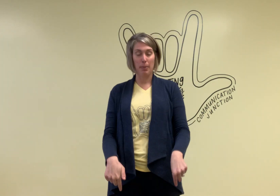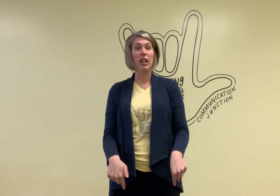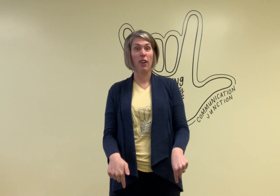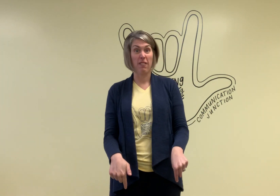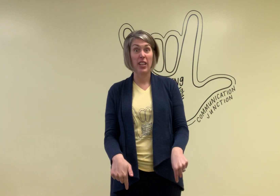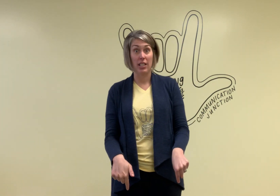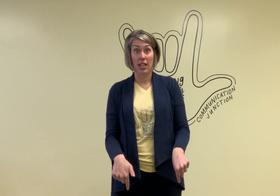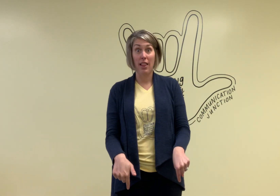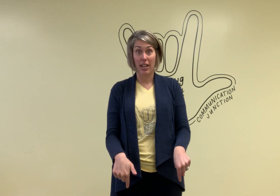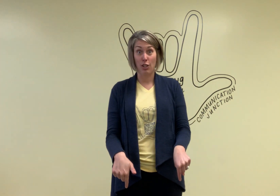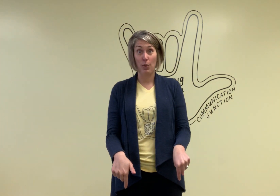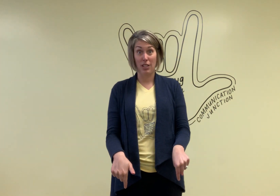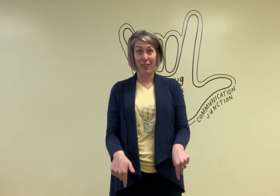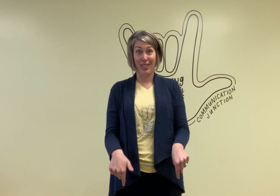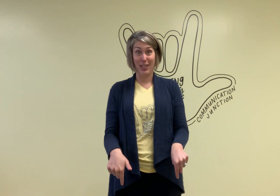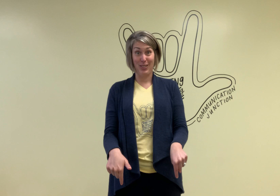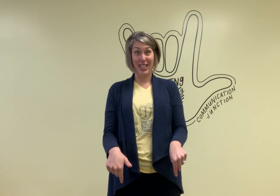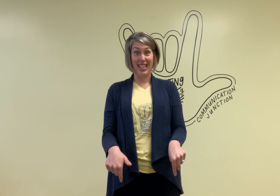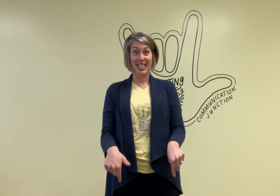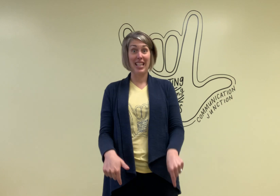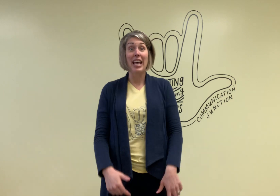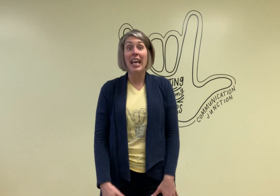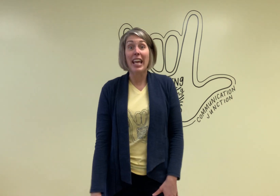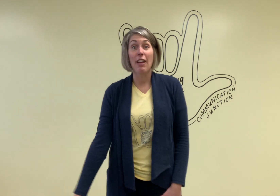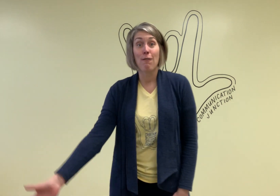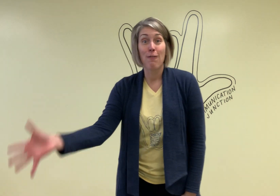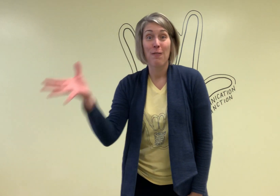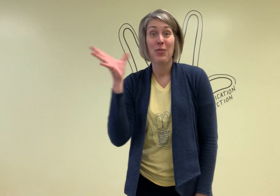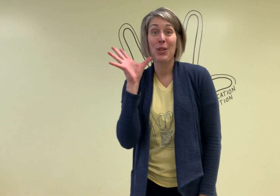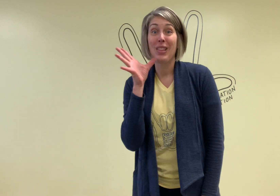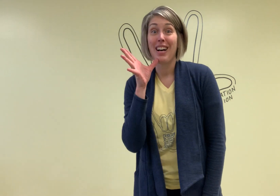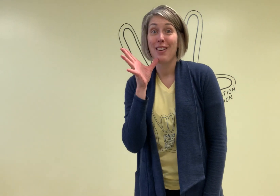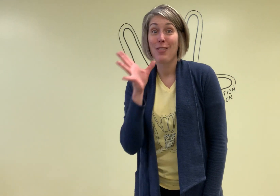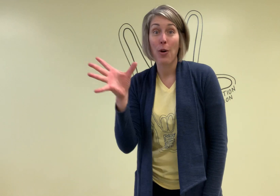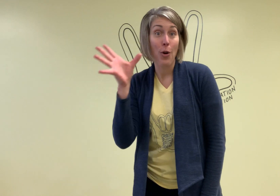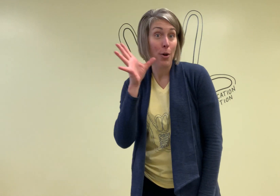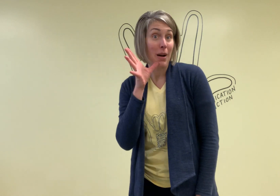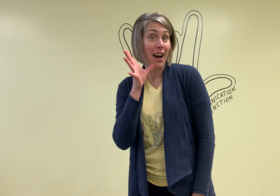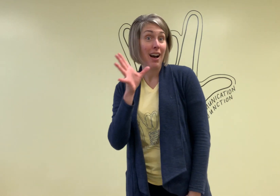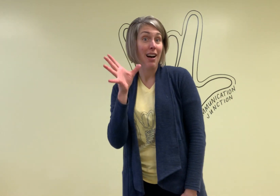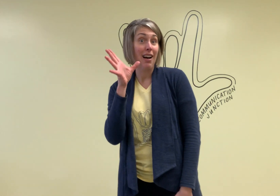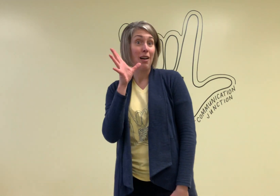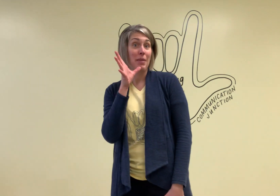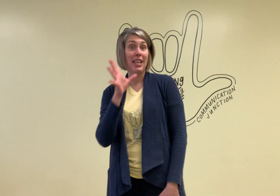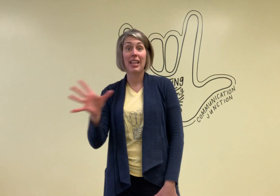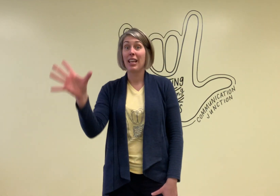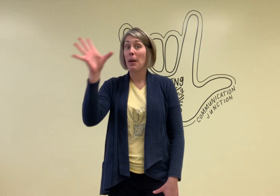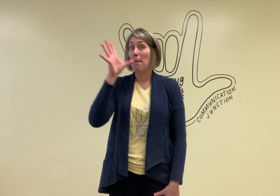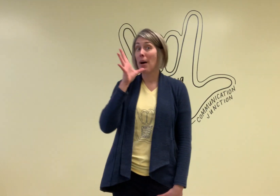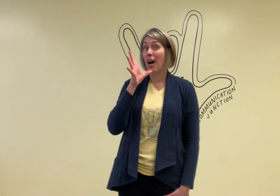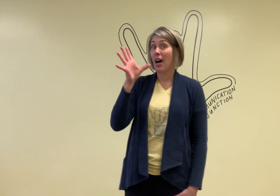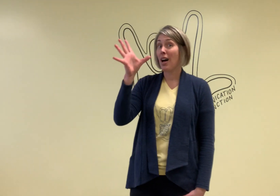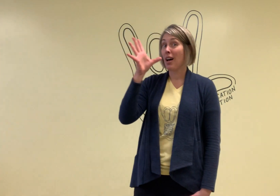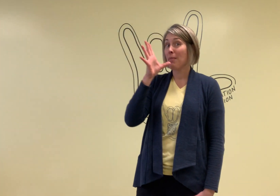our feet. That's always fun. It goes like this. If you love your mommy,